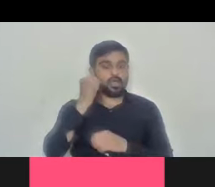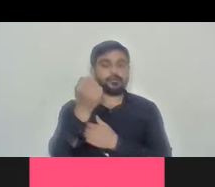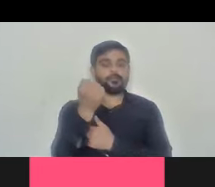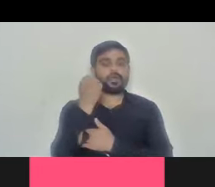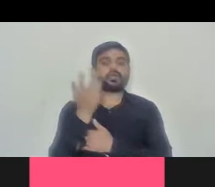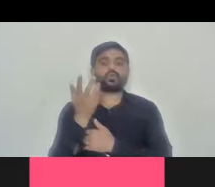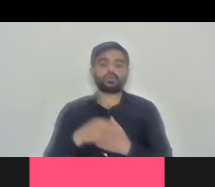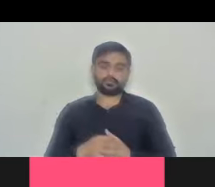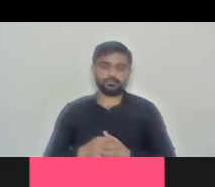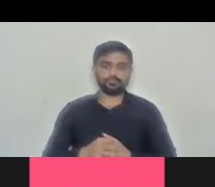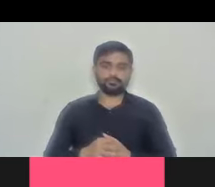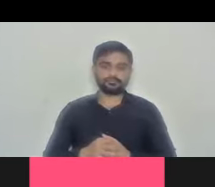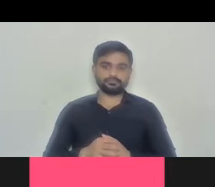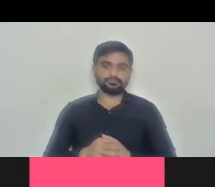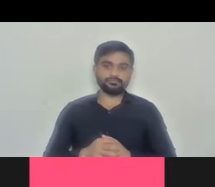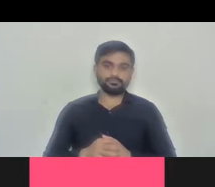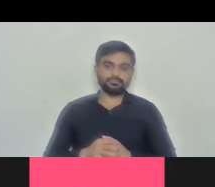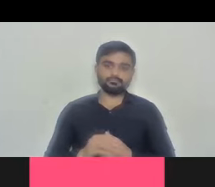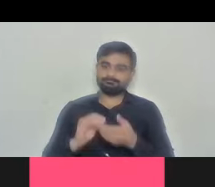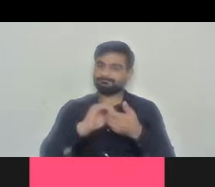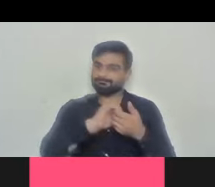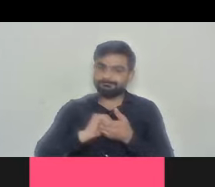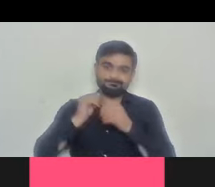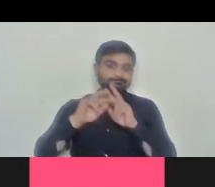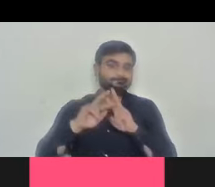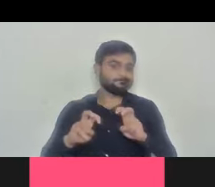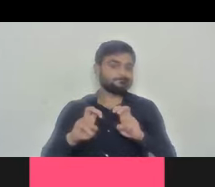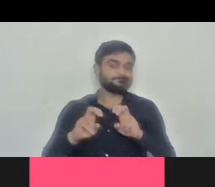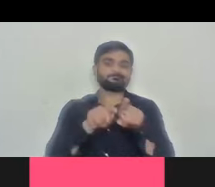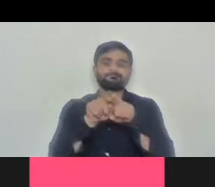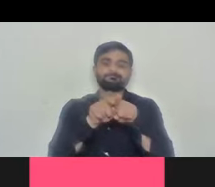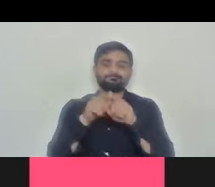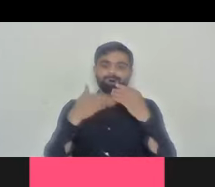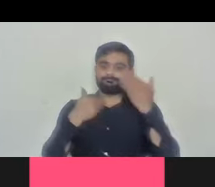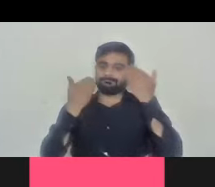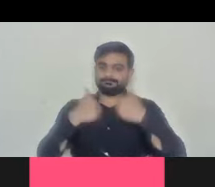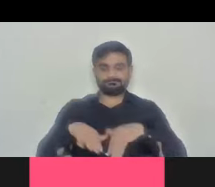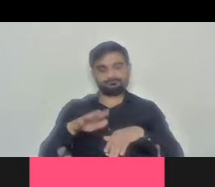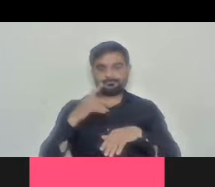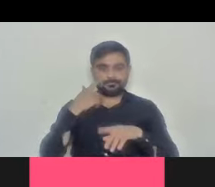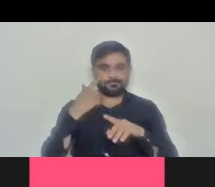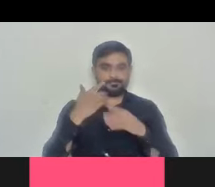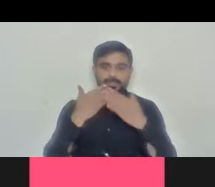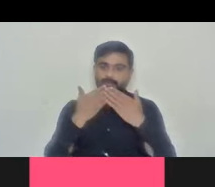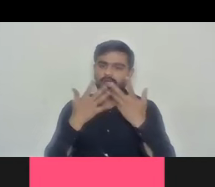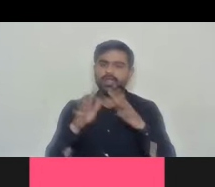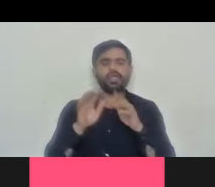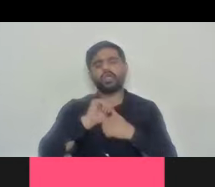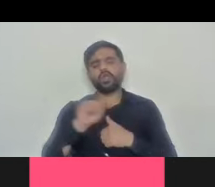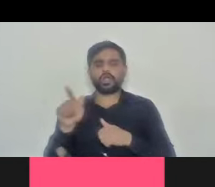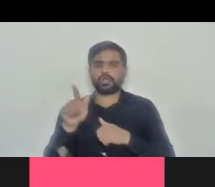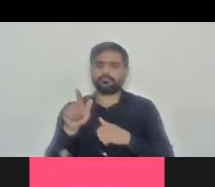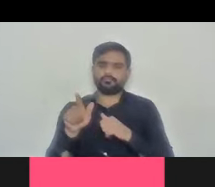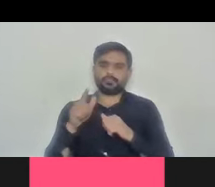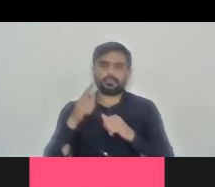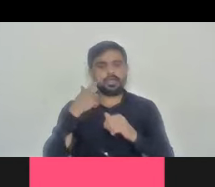when you're engaging in research. For example, I may have biases about all of us have